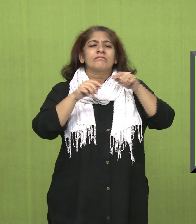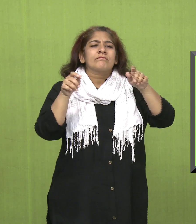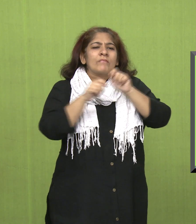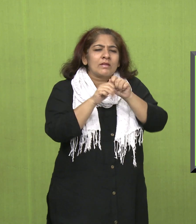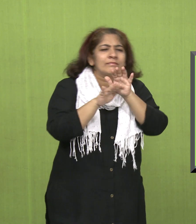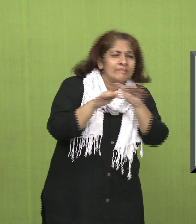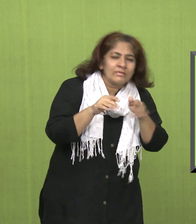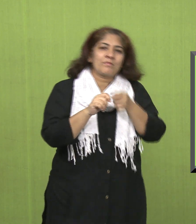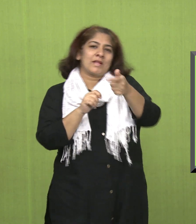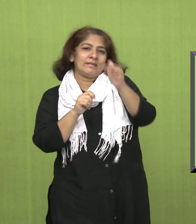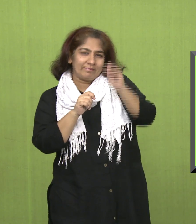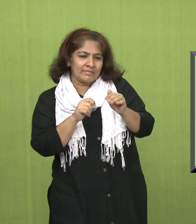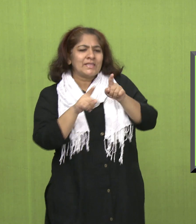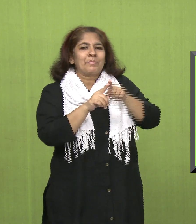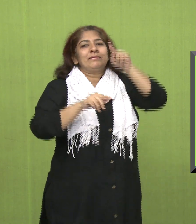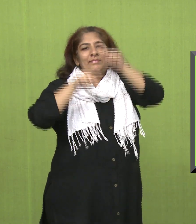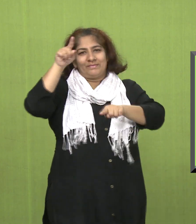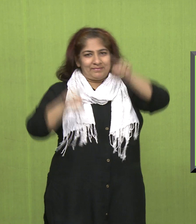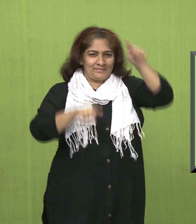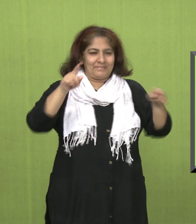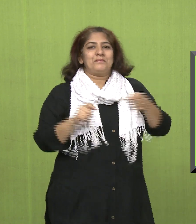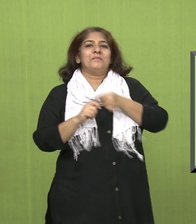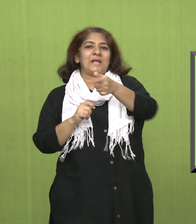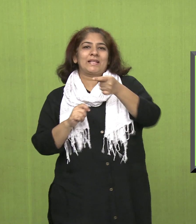appraisal is a kind of motivation given to them.